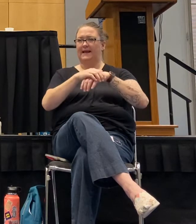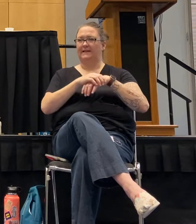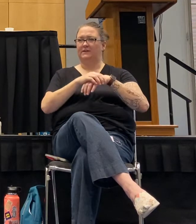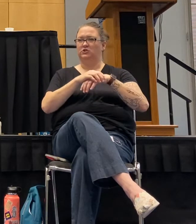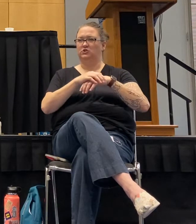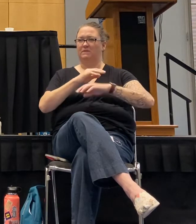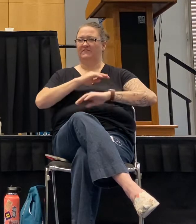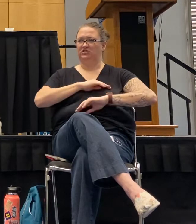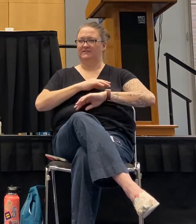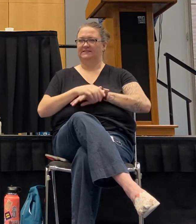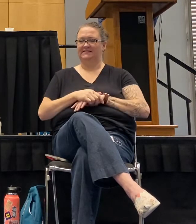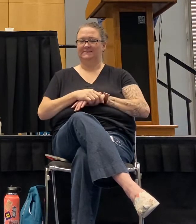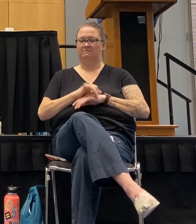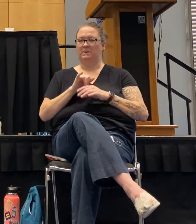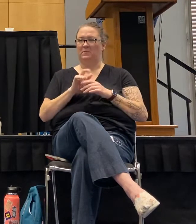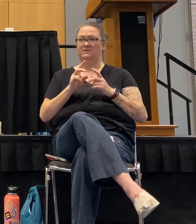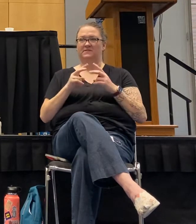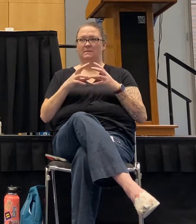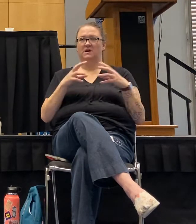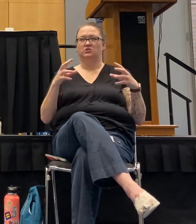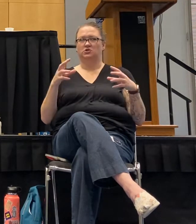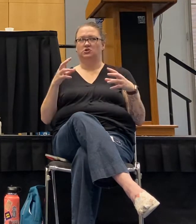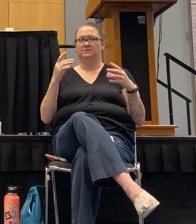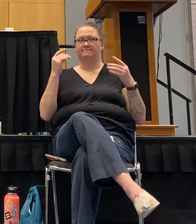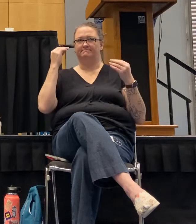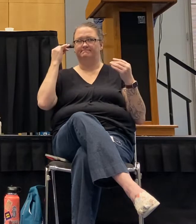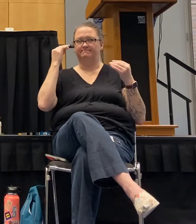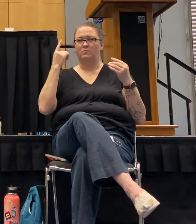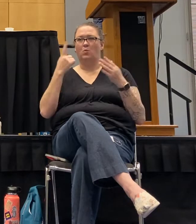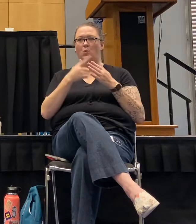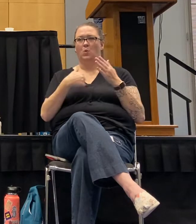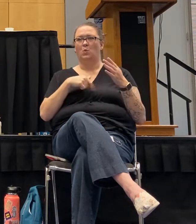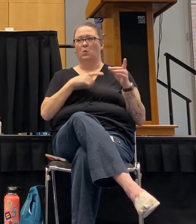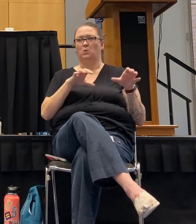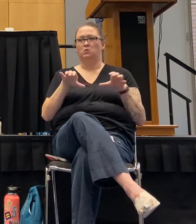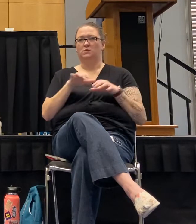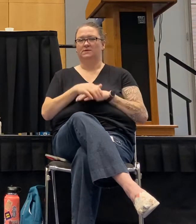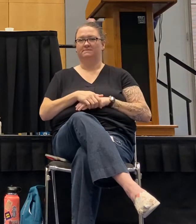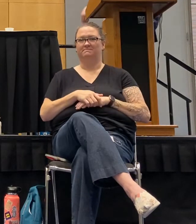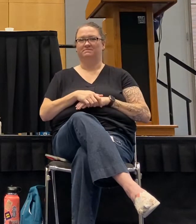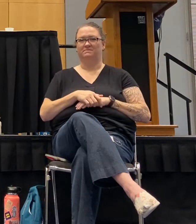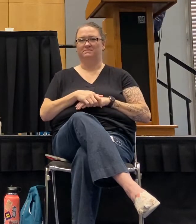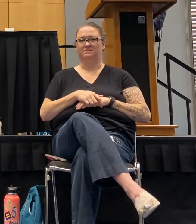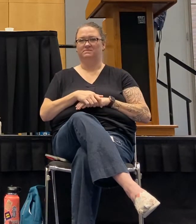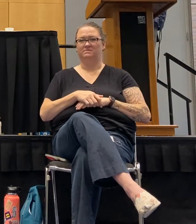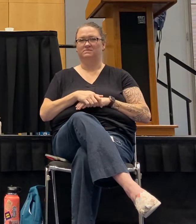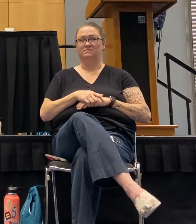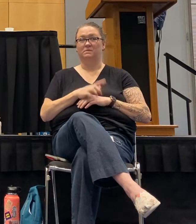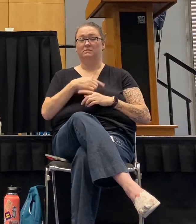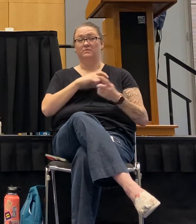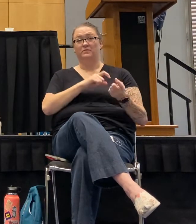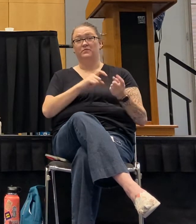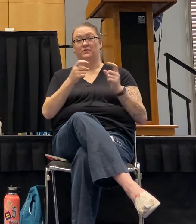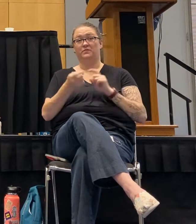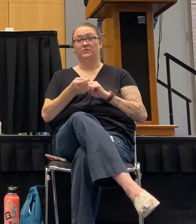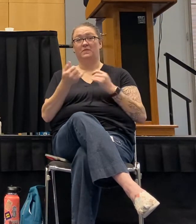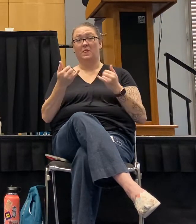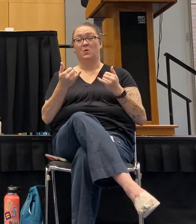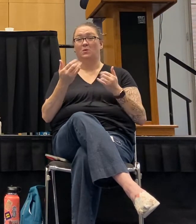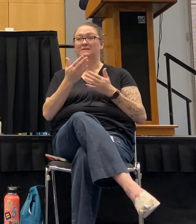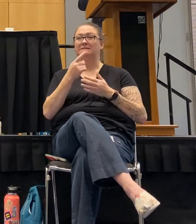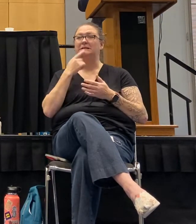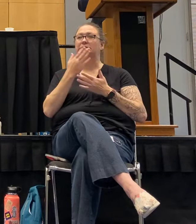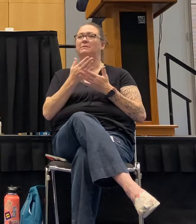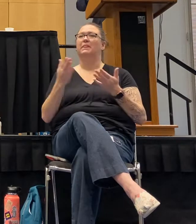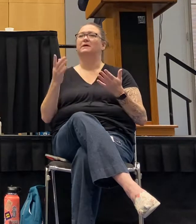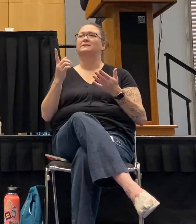all was very much into consideration in what we were doing too. Okay, so we're going to transition now, and we say some of these things,